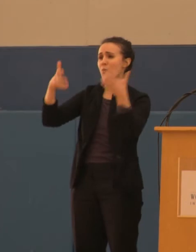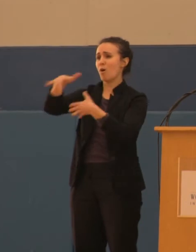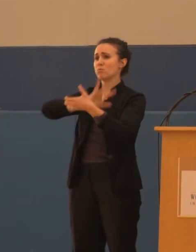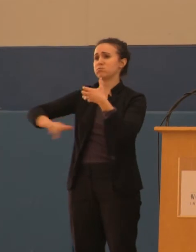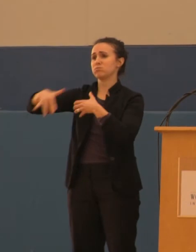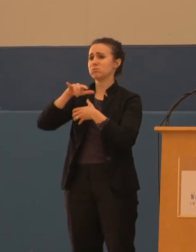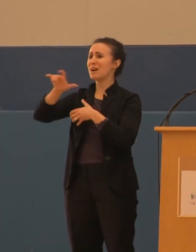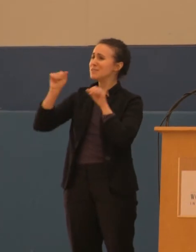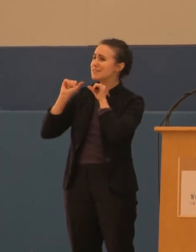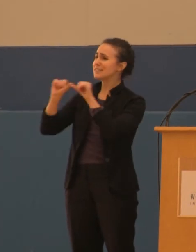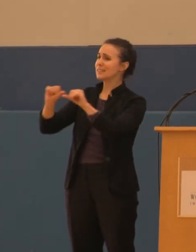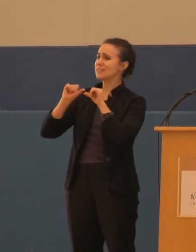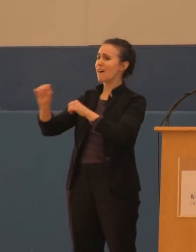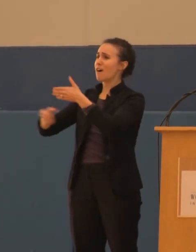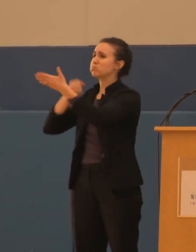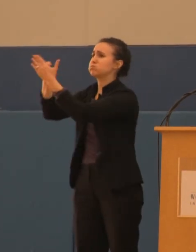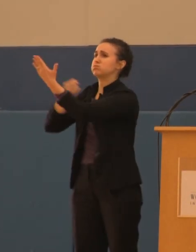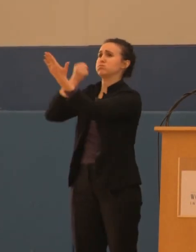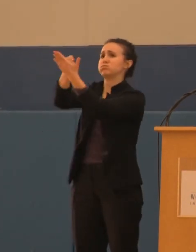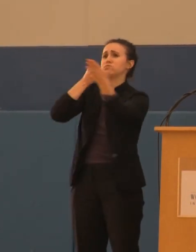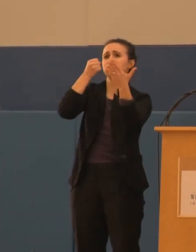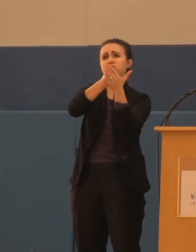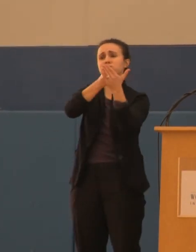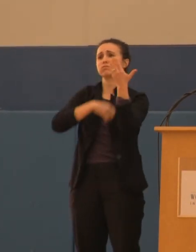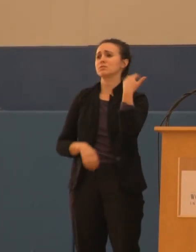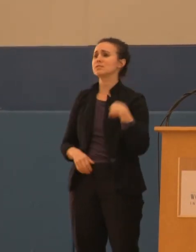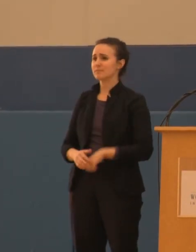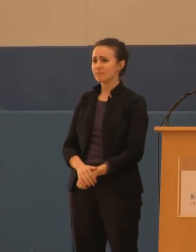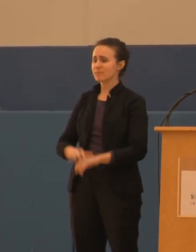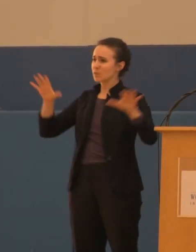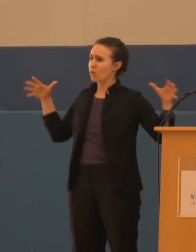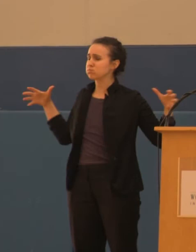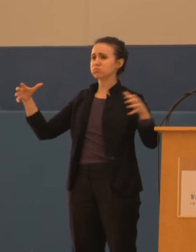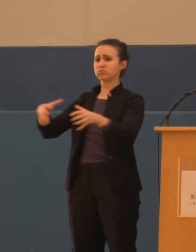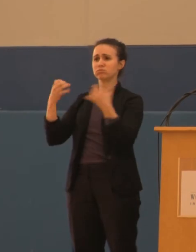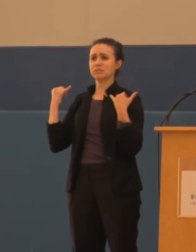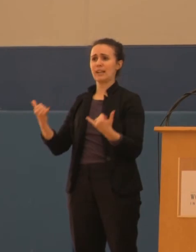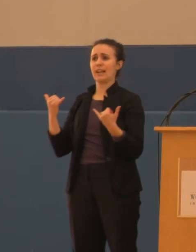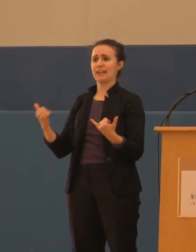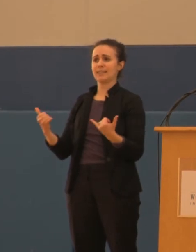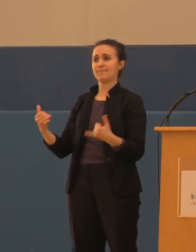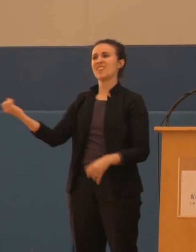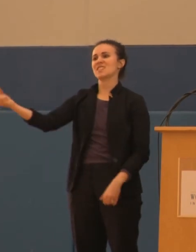to continue fighting this fight as we come together today.